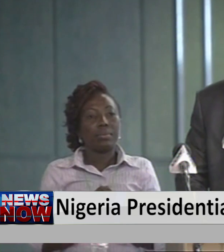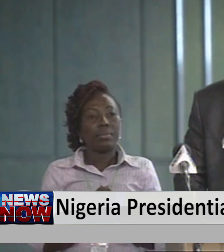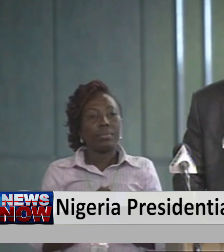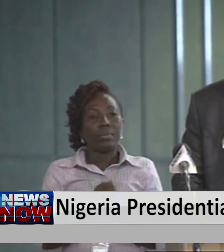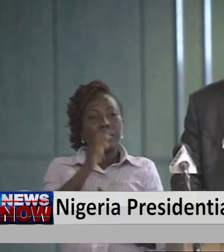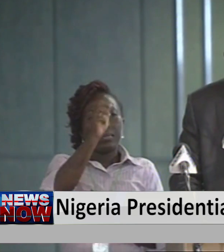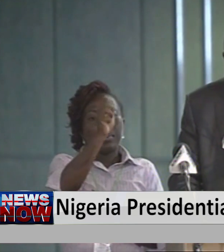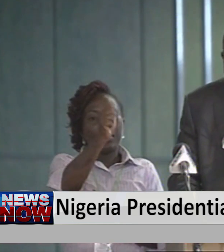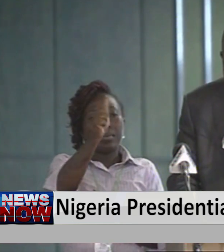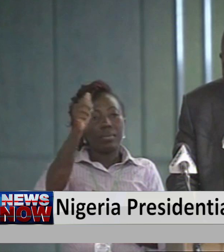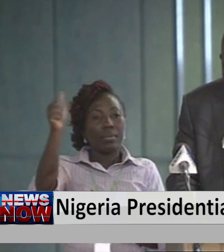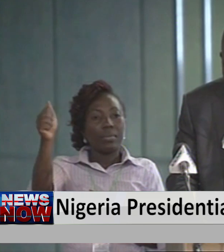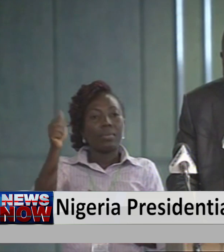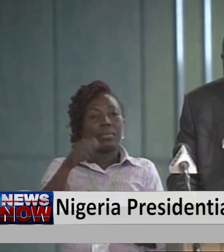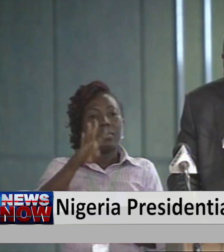AA